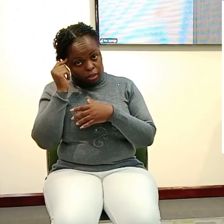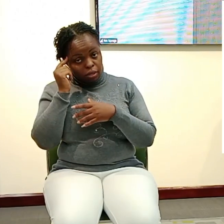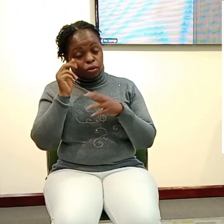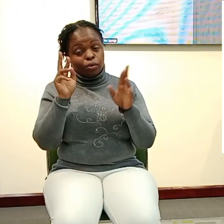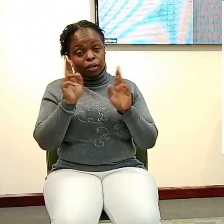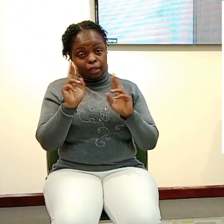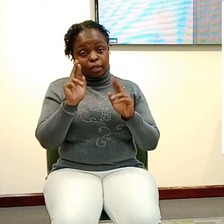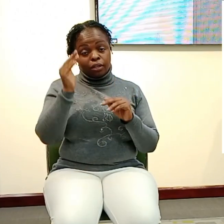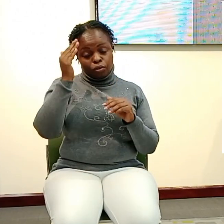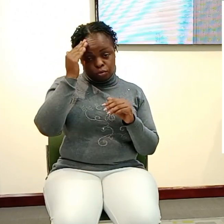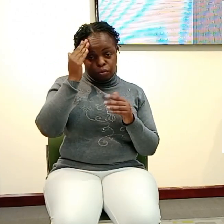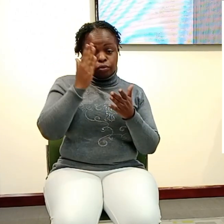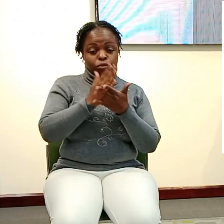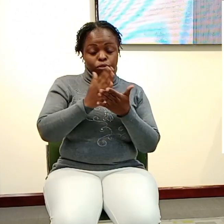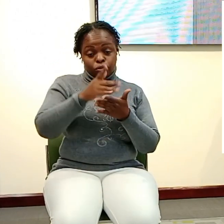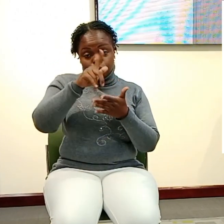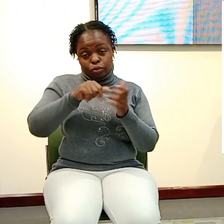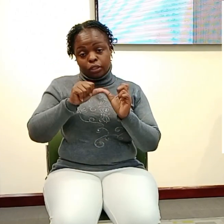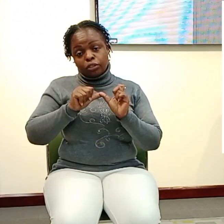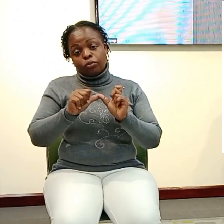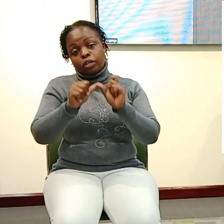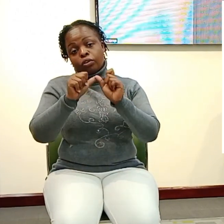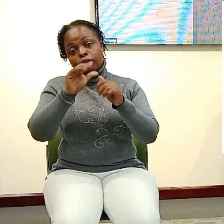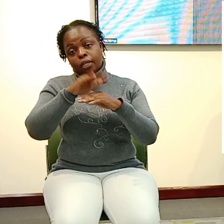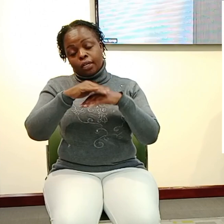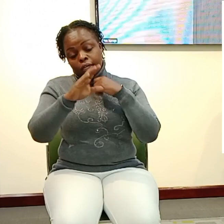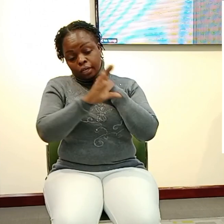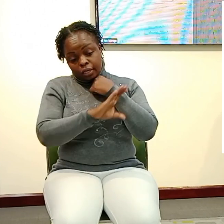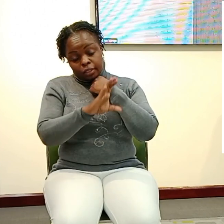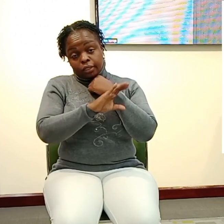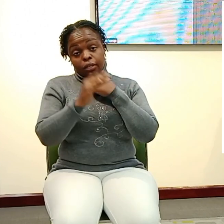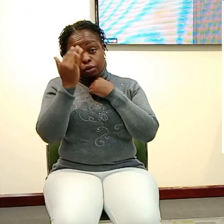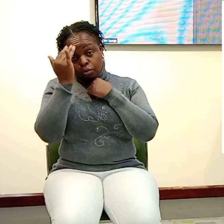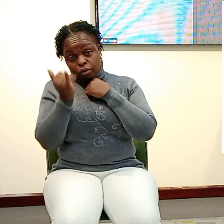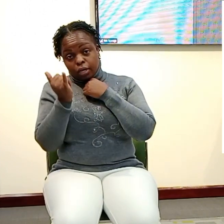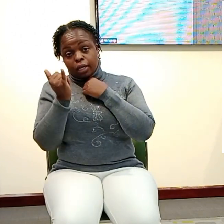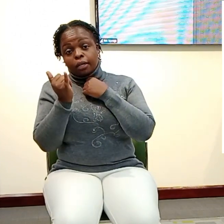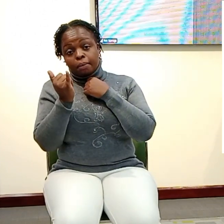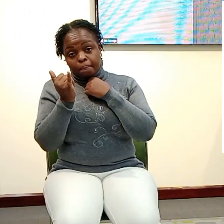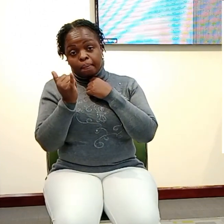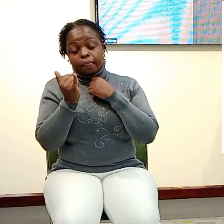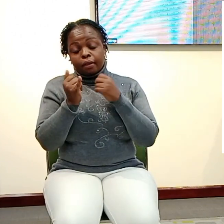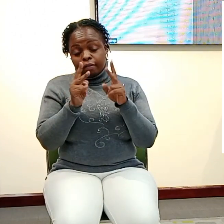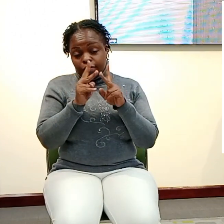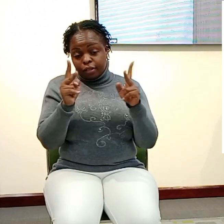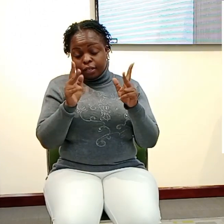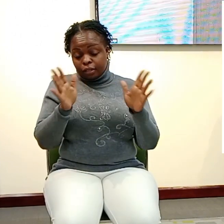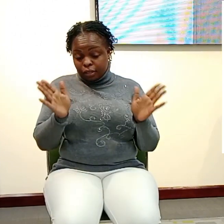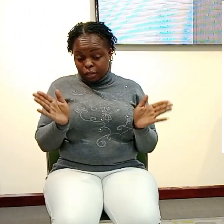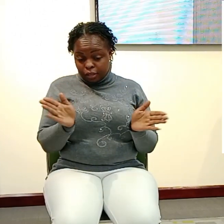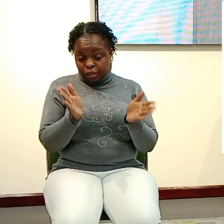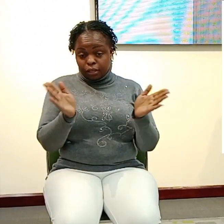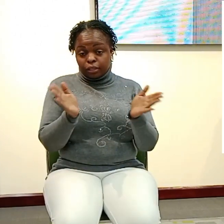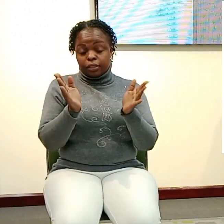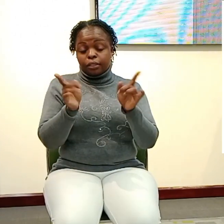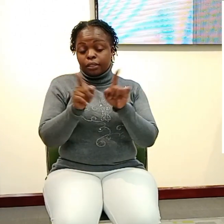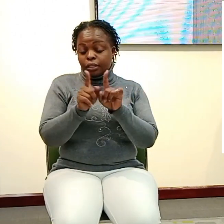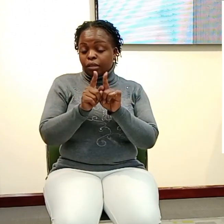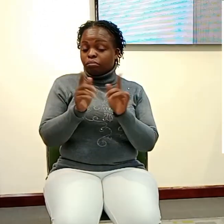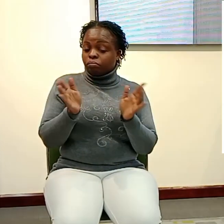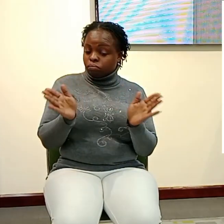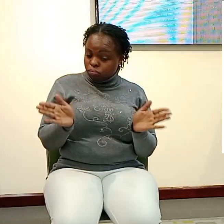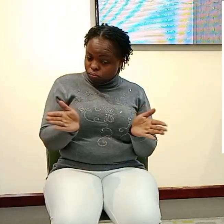already, about what's going on in the country, because it's both very encouraging and uplifting on one